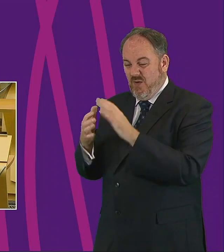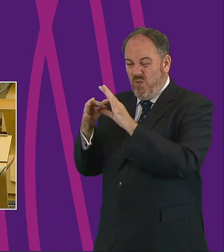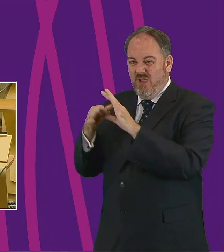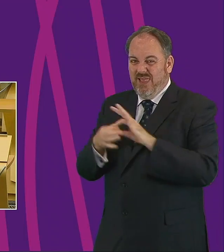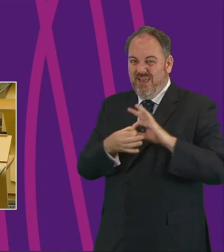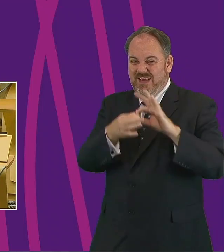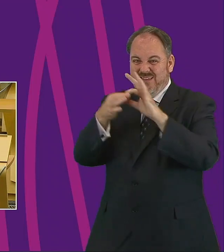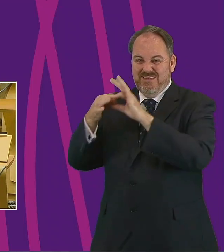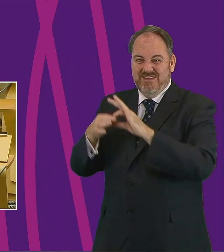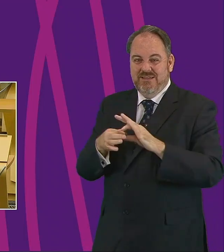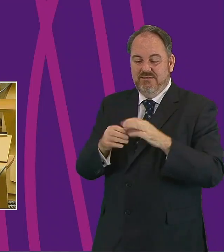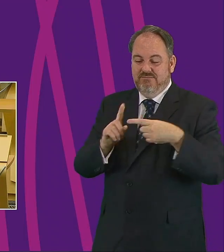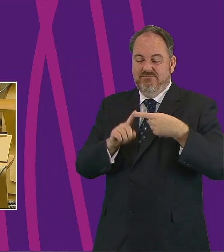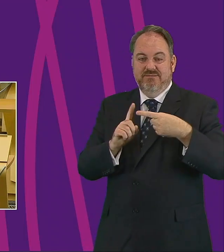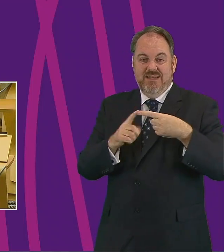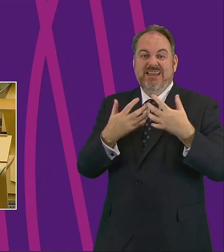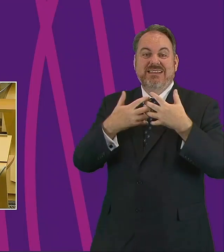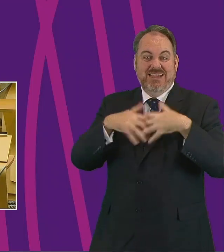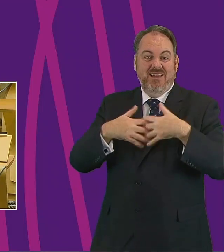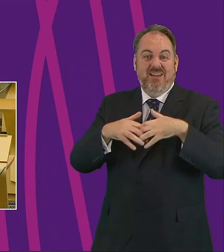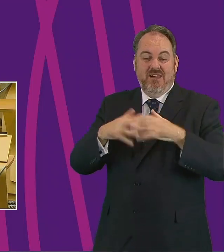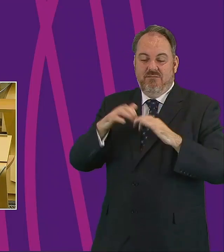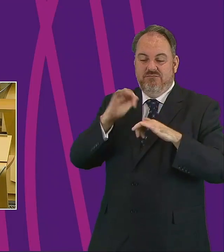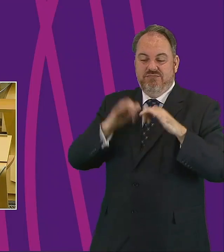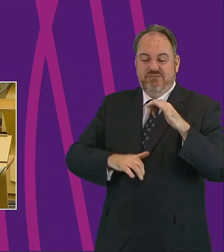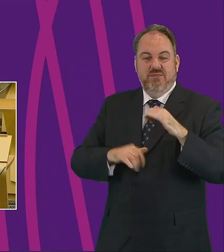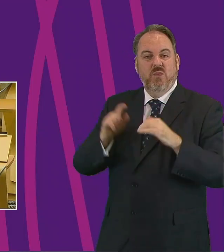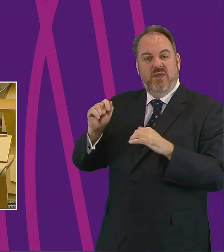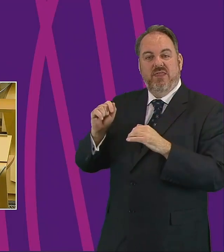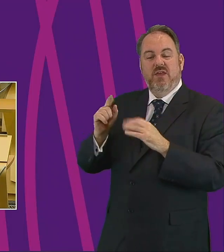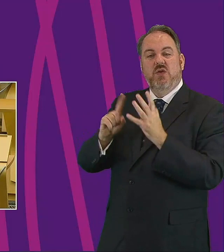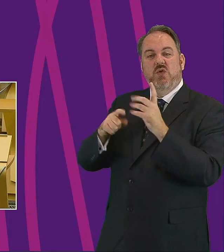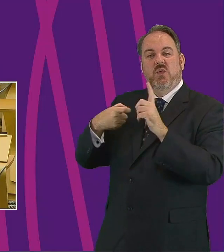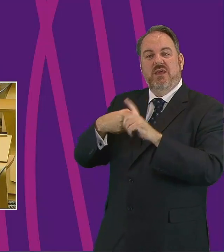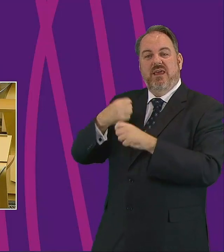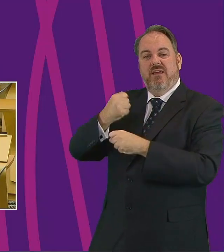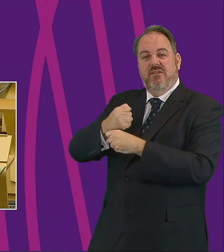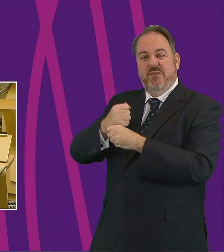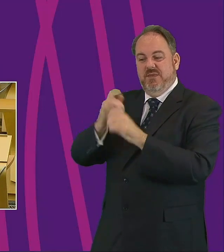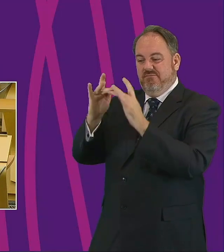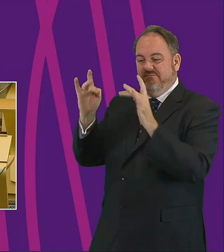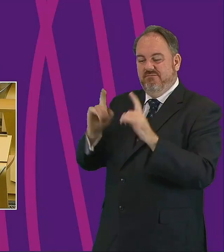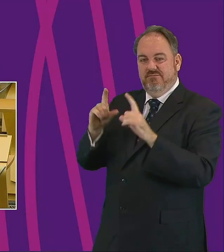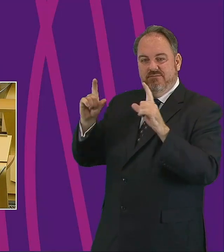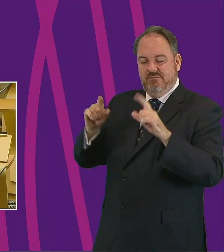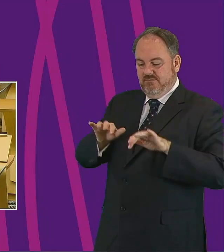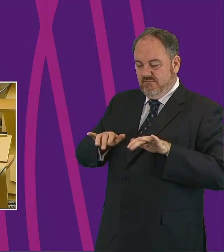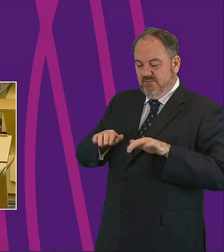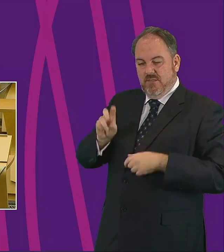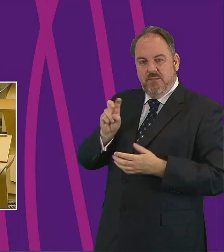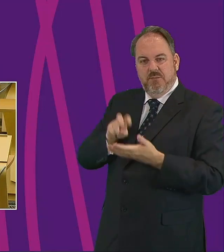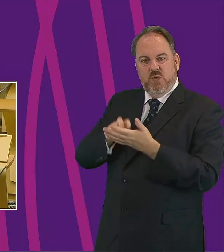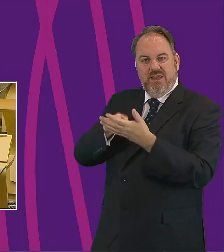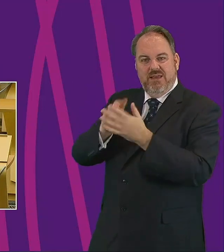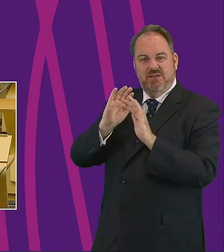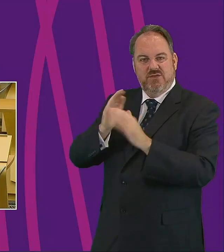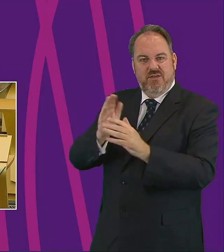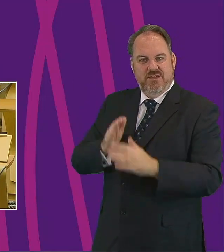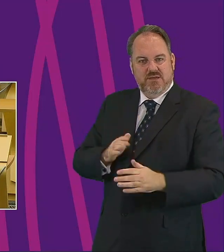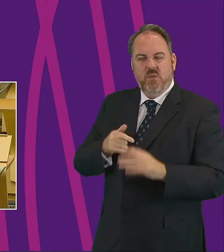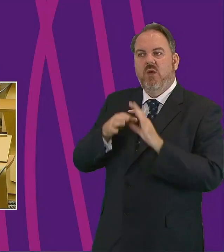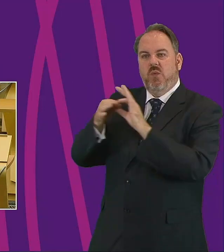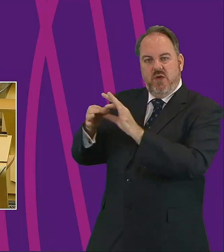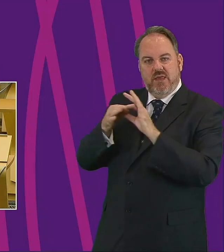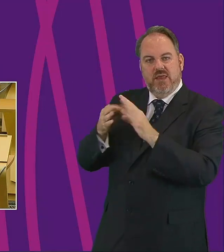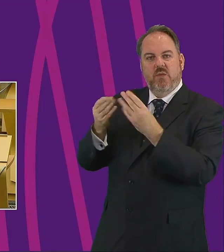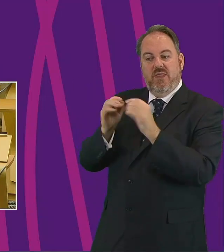have had some technical problems through the UK Government booking system, which we are working with the Department of Health and Social Care in England